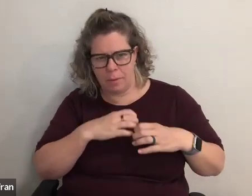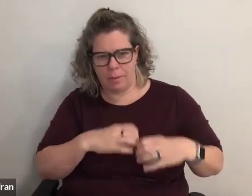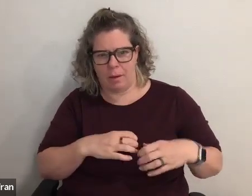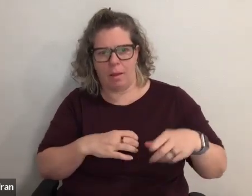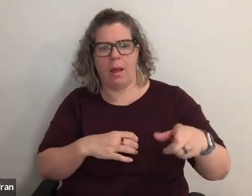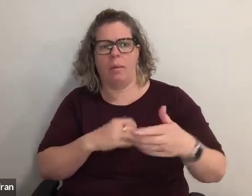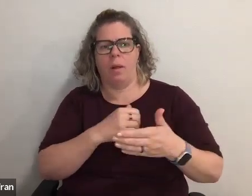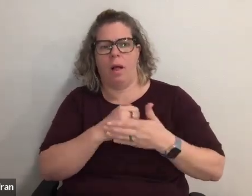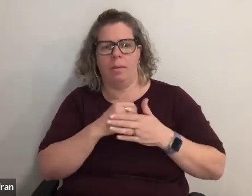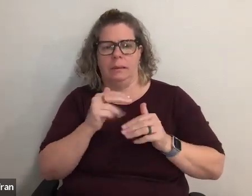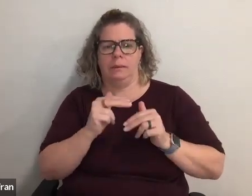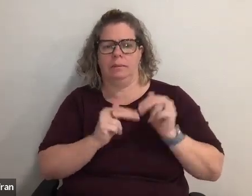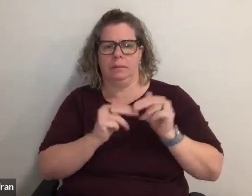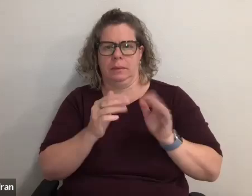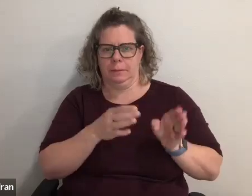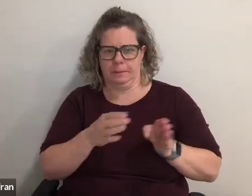crisis.